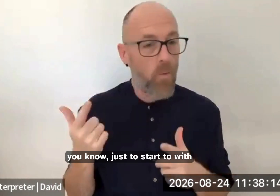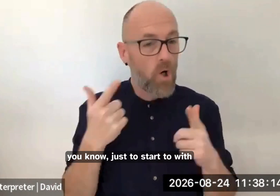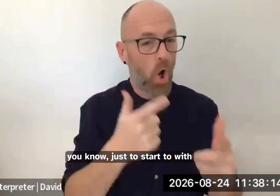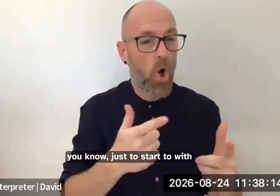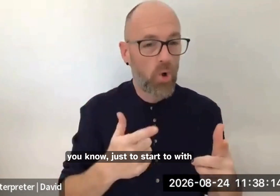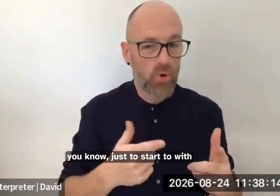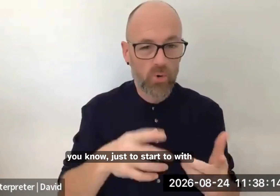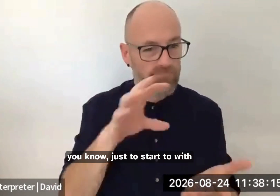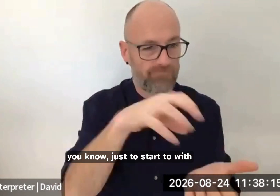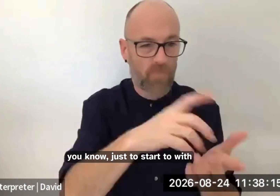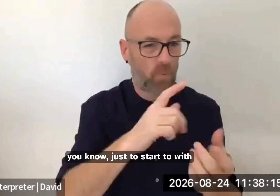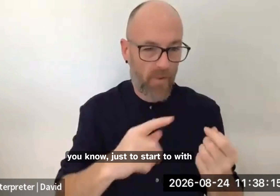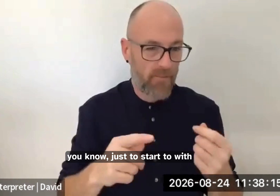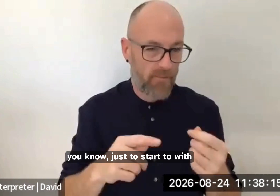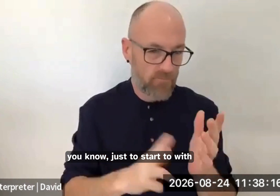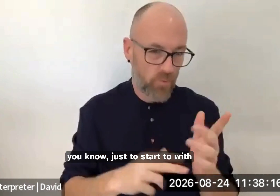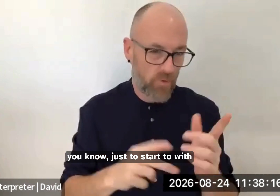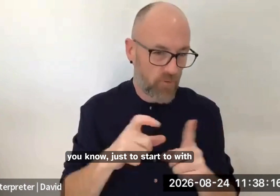community,